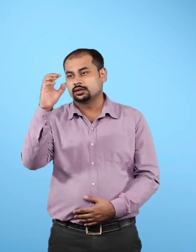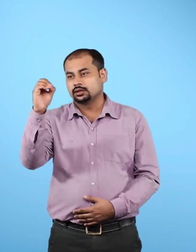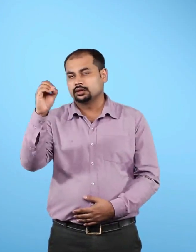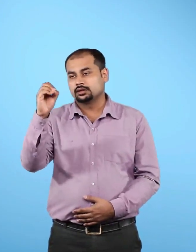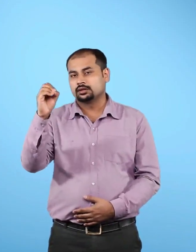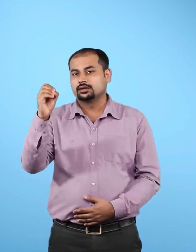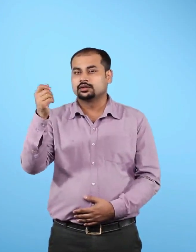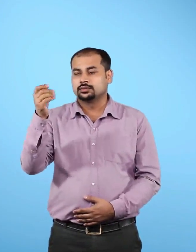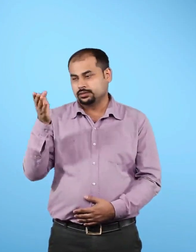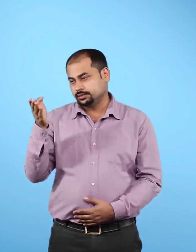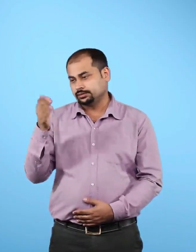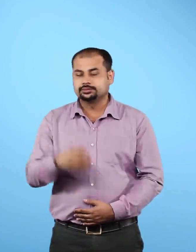5.10.